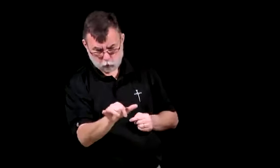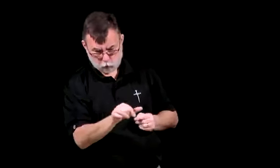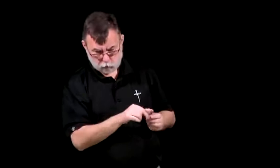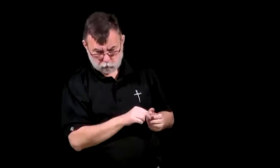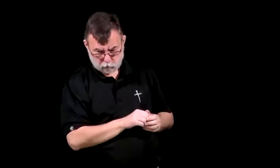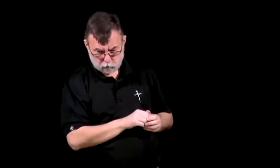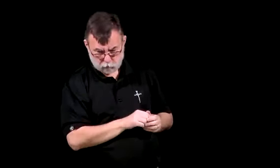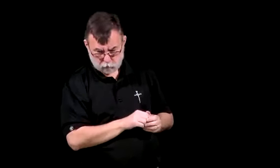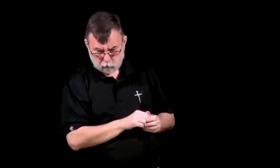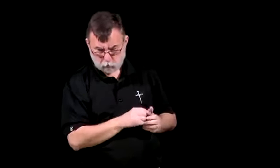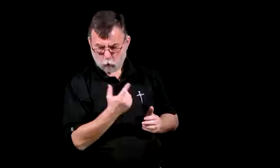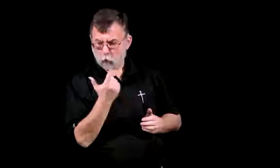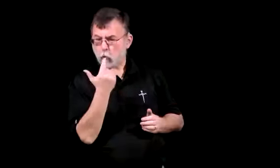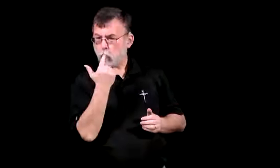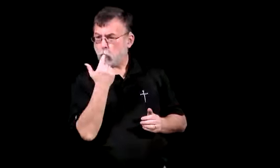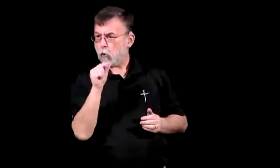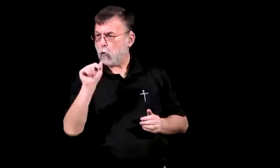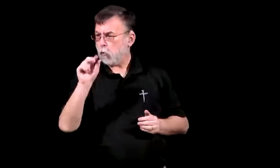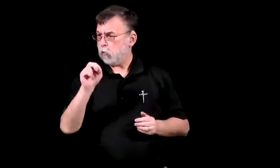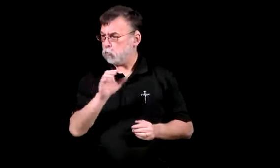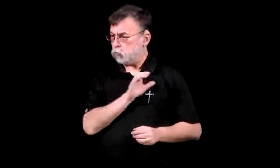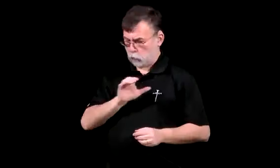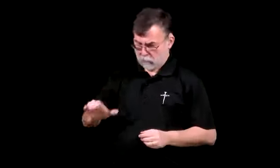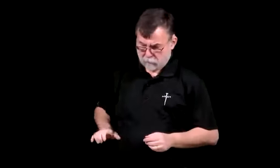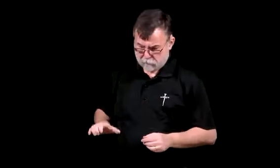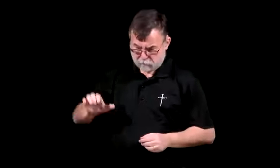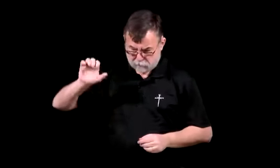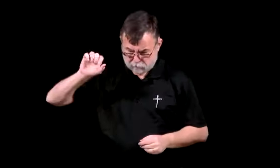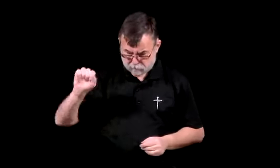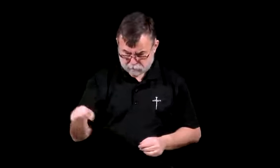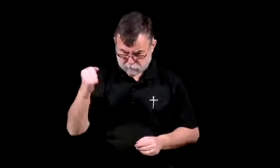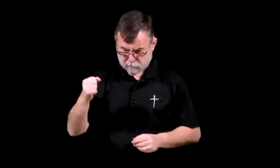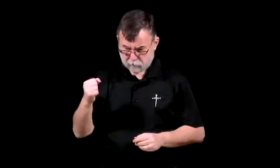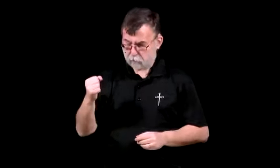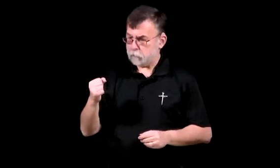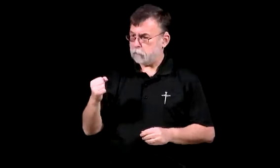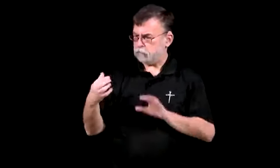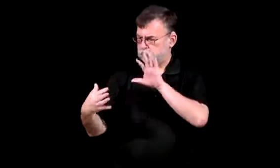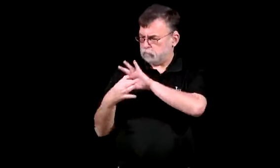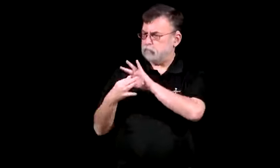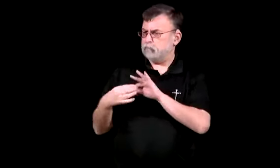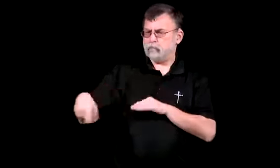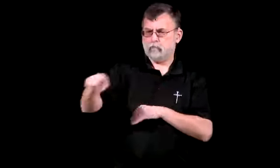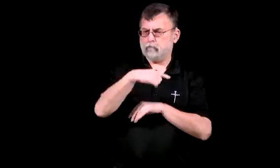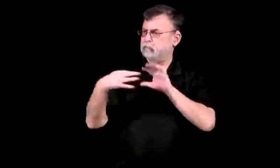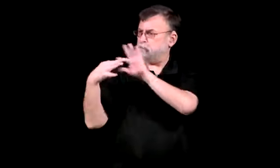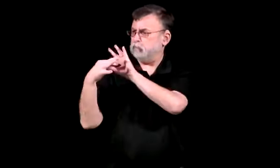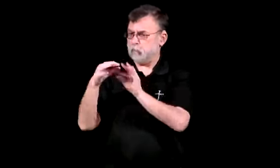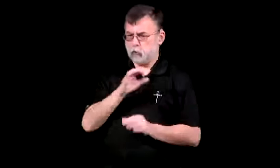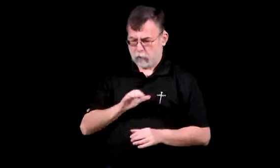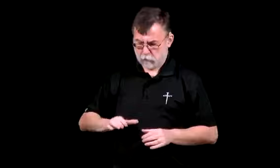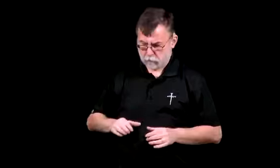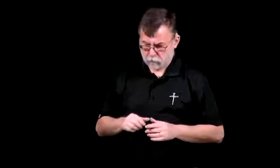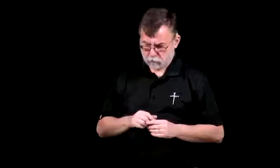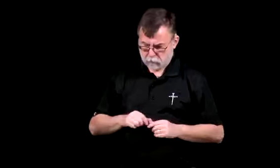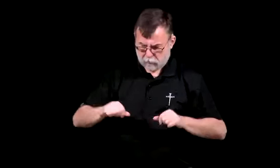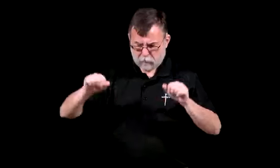that is opposed to us can actually defeat us, because Christ is with us and we are